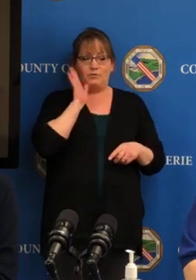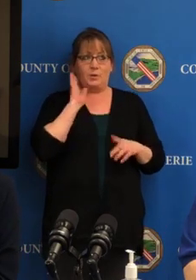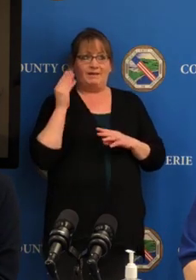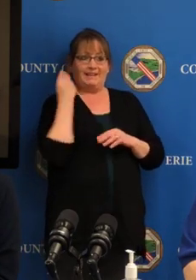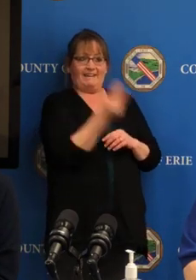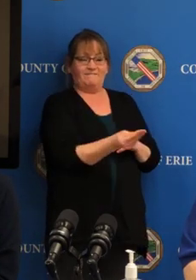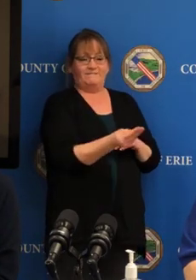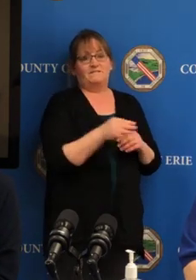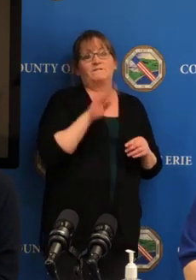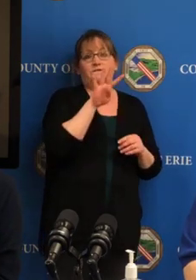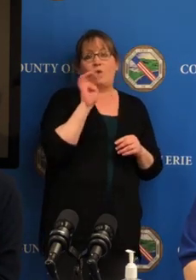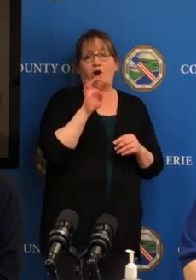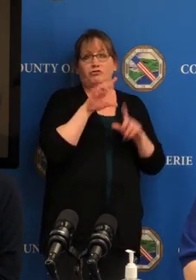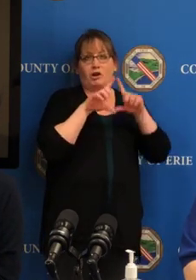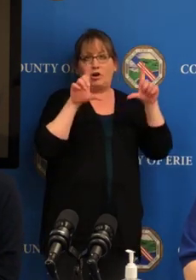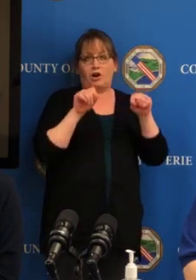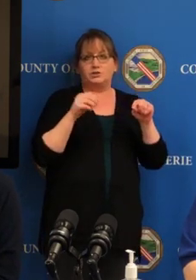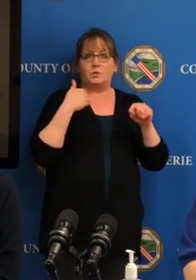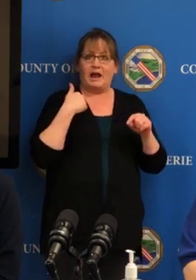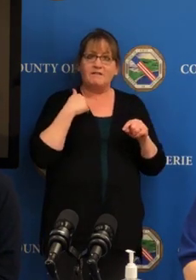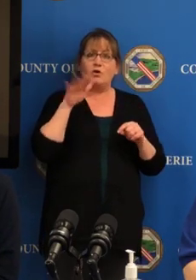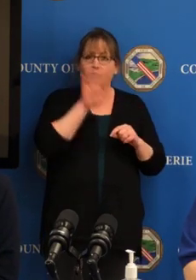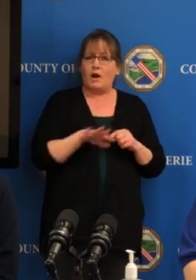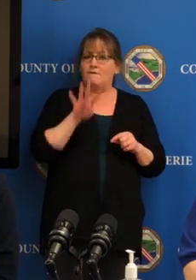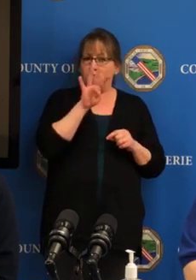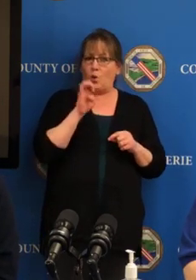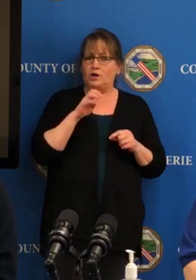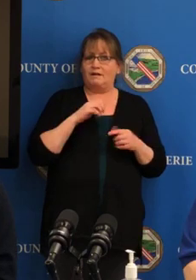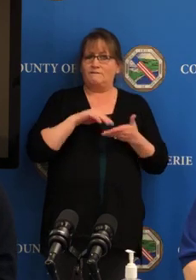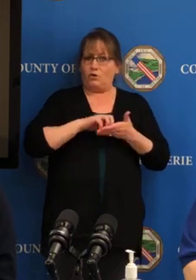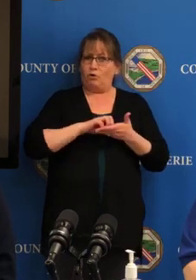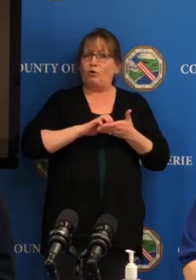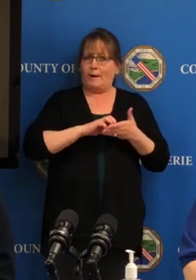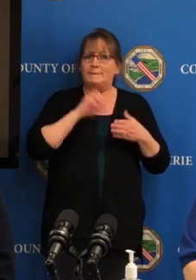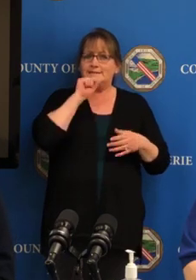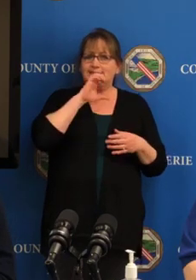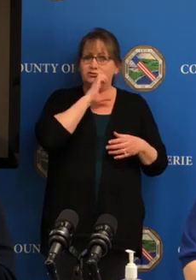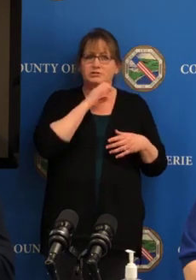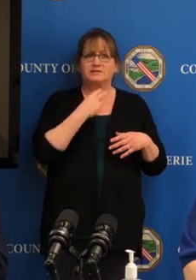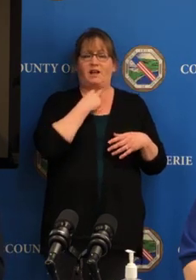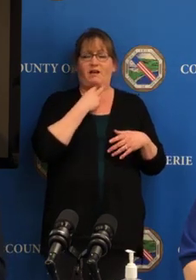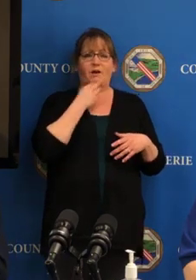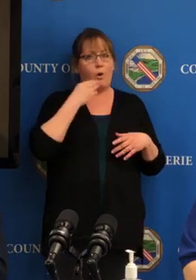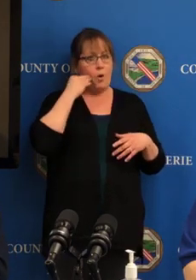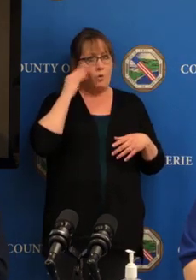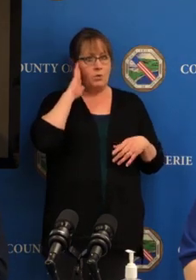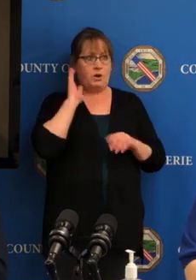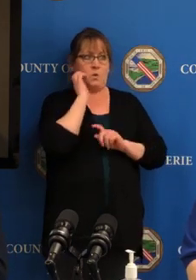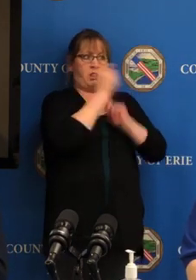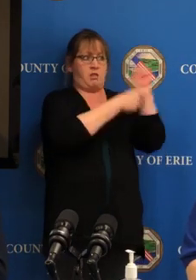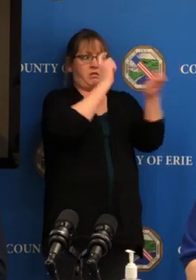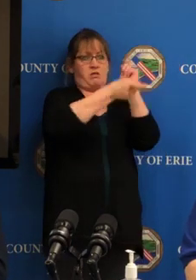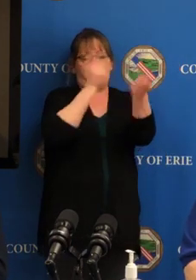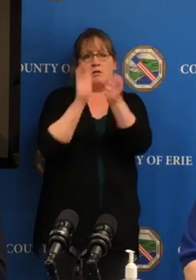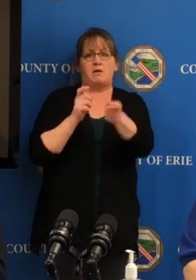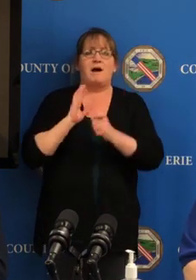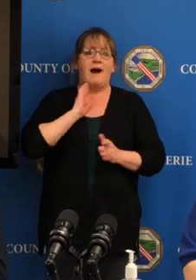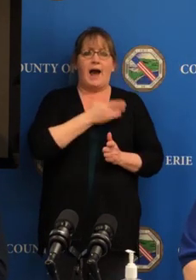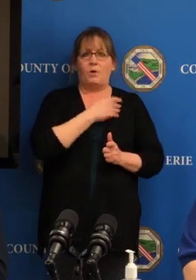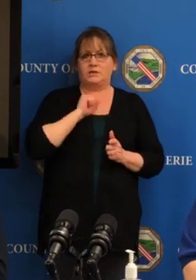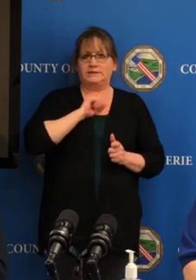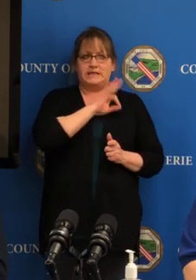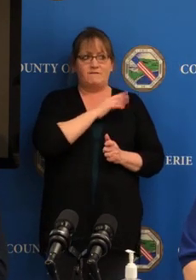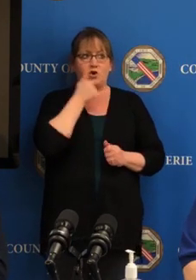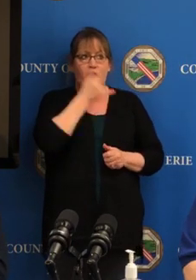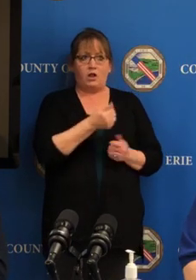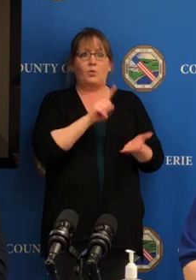cards, because we have about 400 vulnerable seniors that are homebound that we are going to get those cards out to, and our staff are calling them once